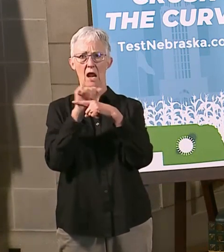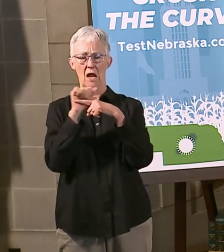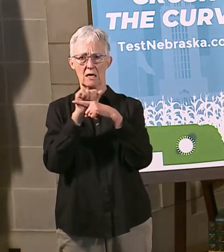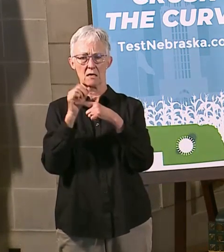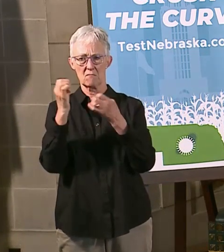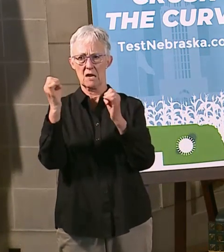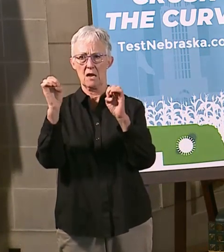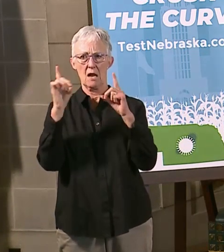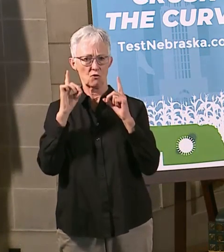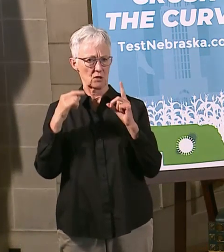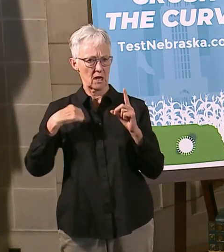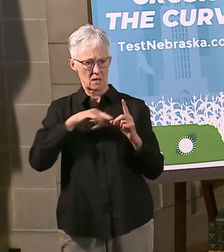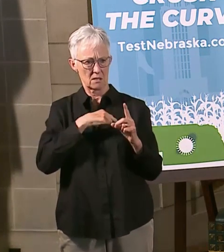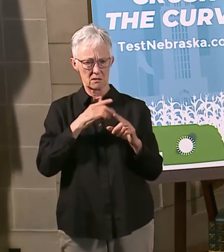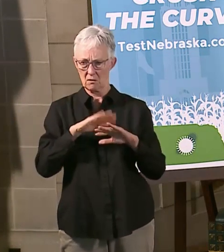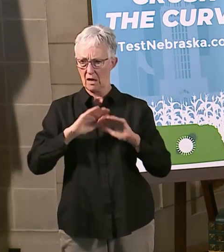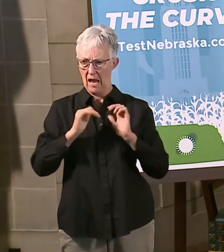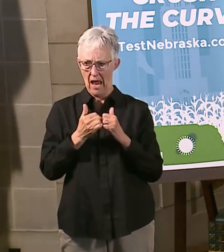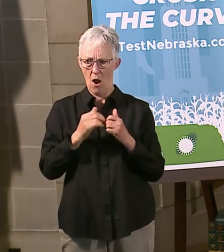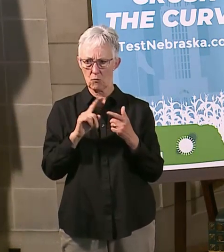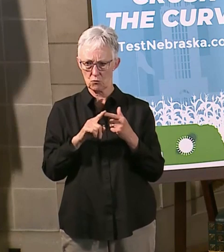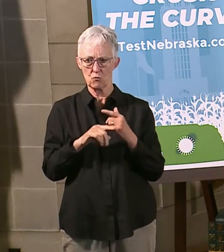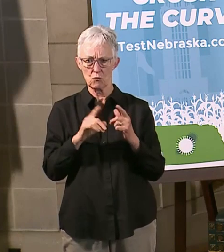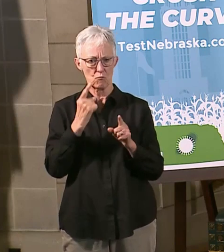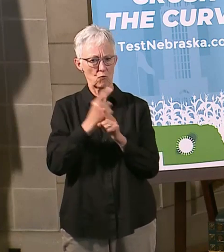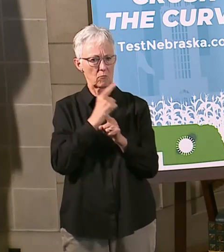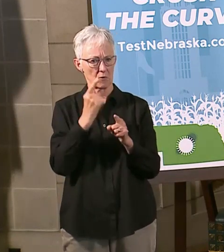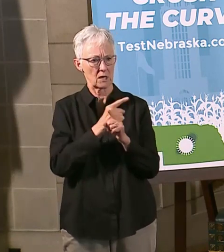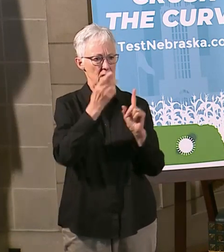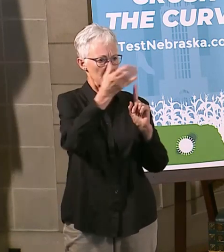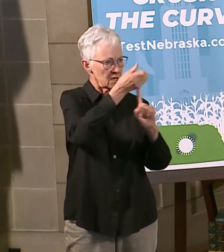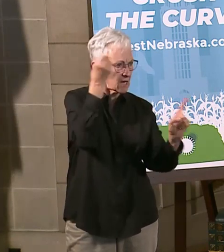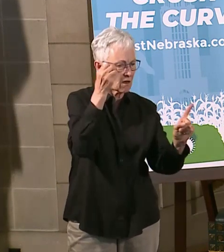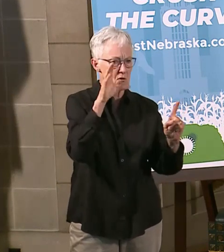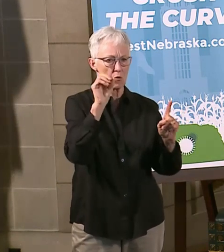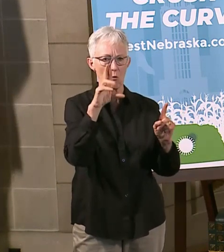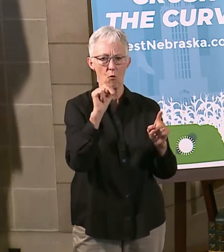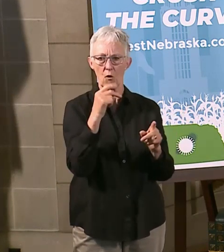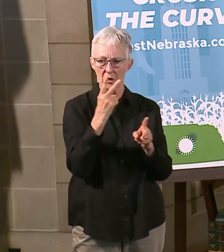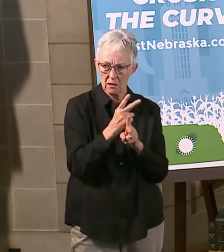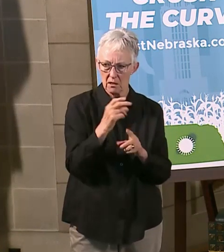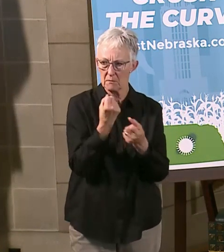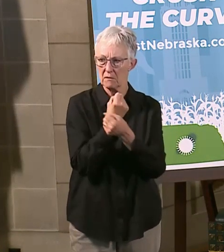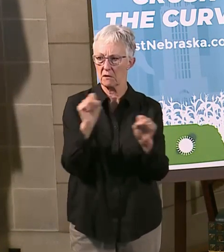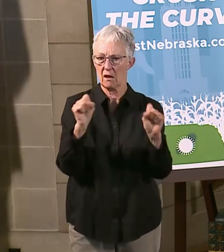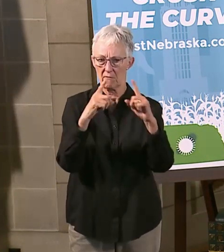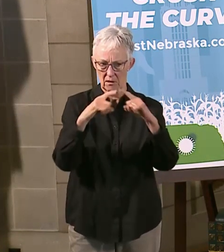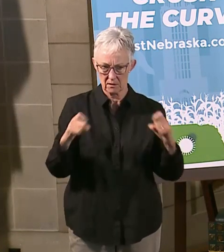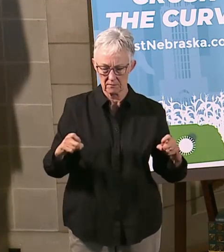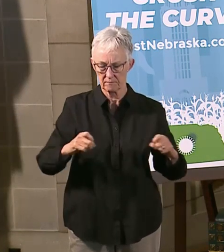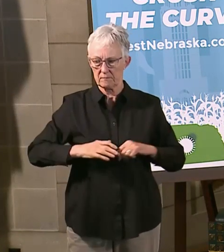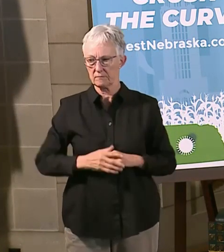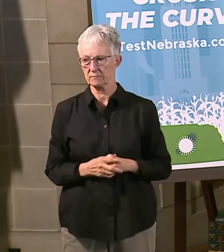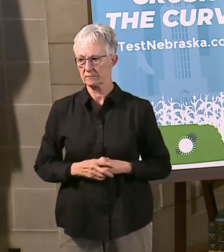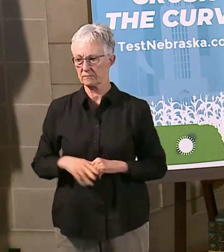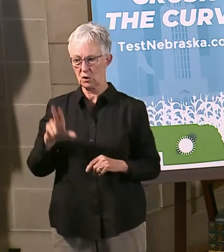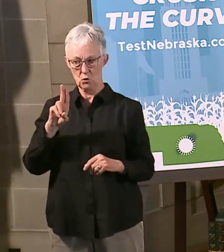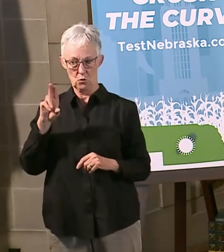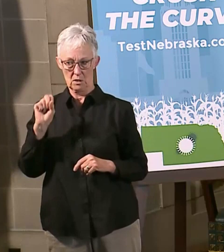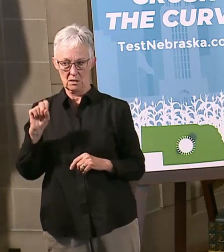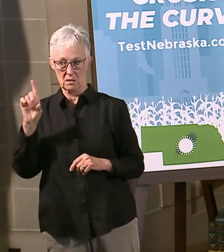incorporate COVID-19 safety into that protocol for them. And then one last thing on the national scale, USDA has announced